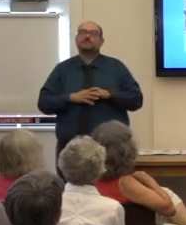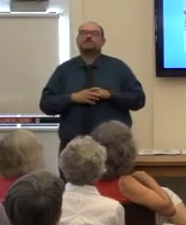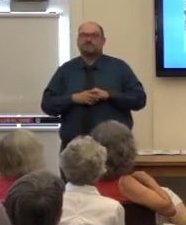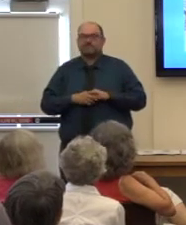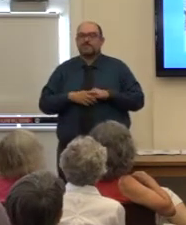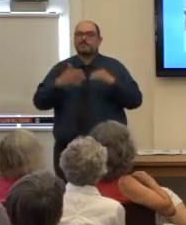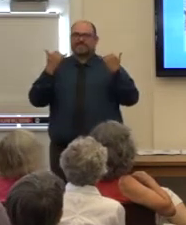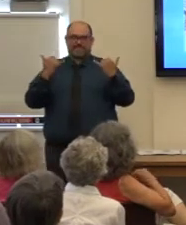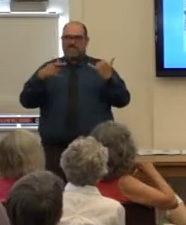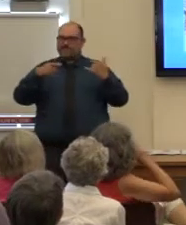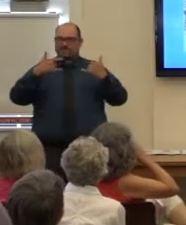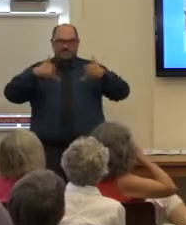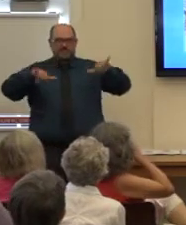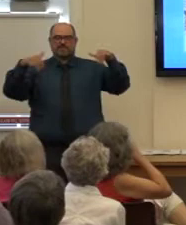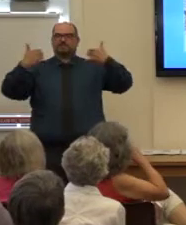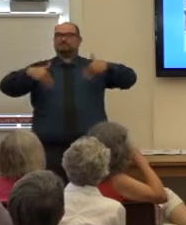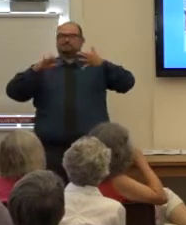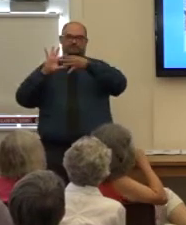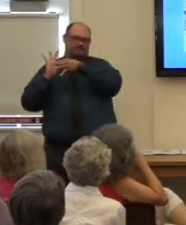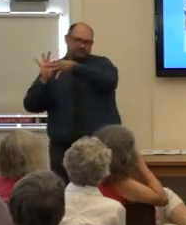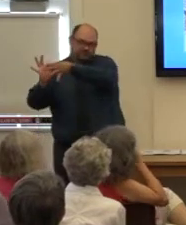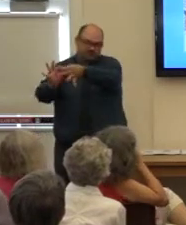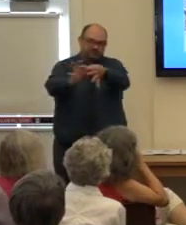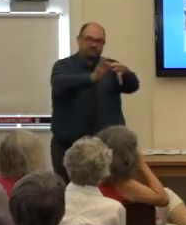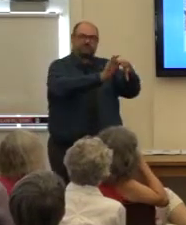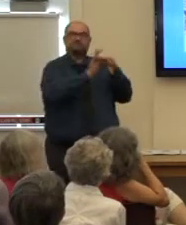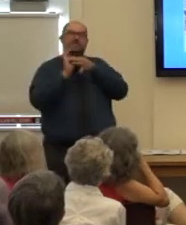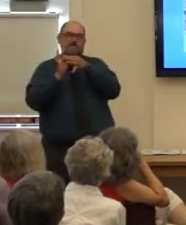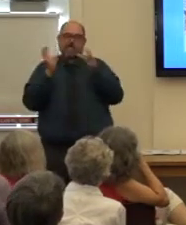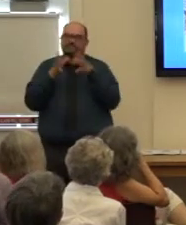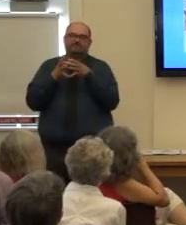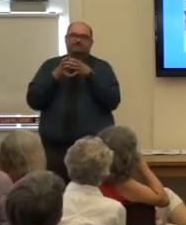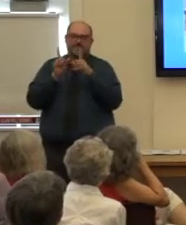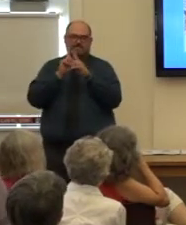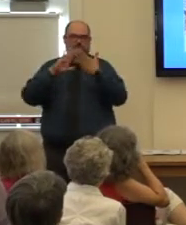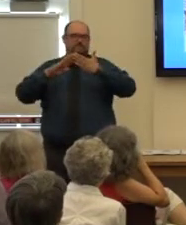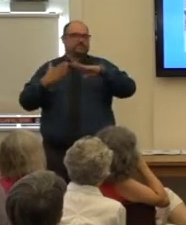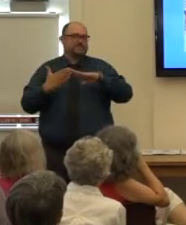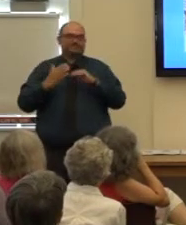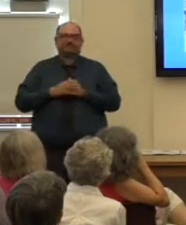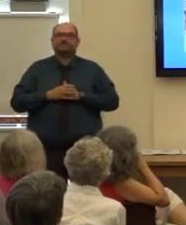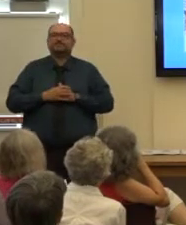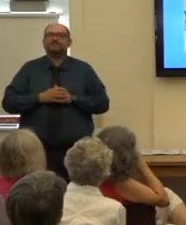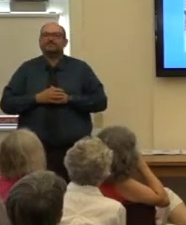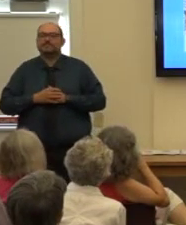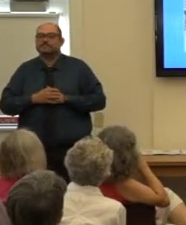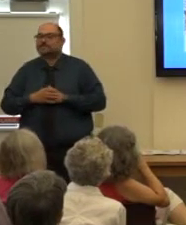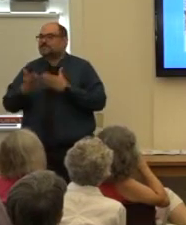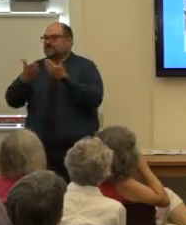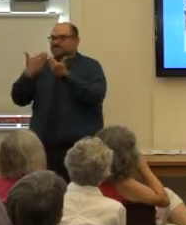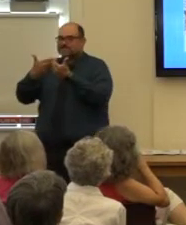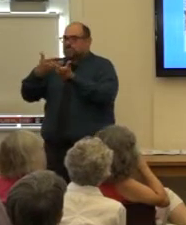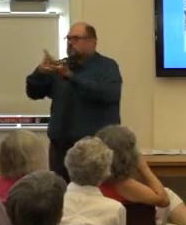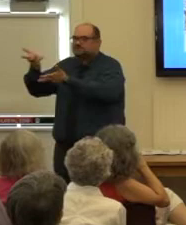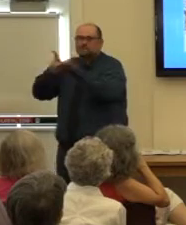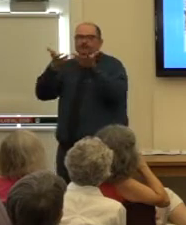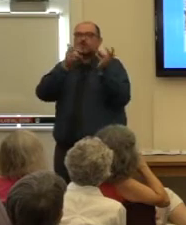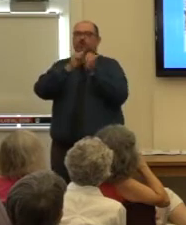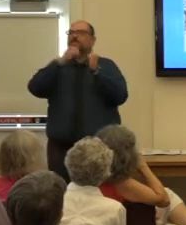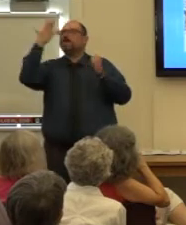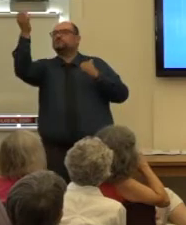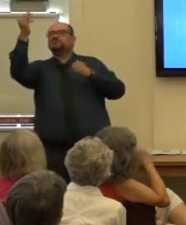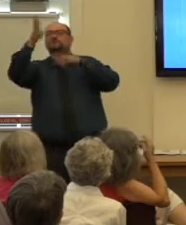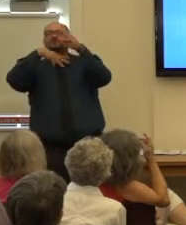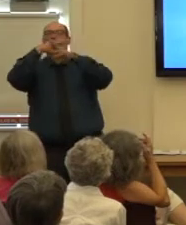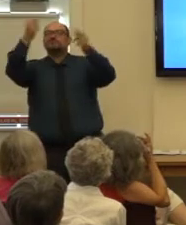more connected with the wider world. Paved roads, telegraphs, telephone, television followed.